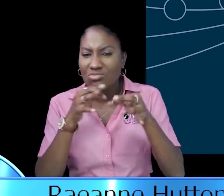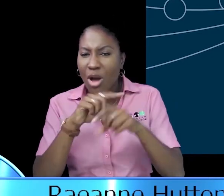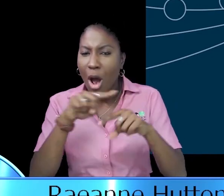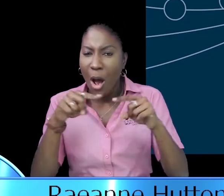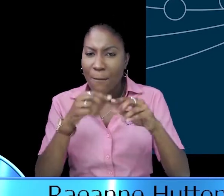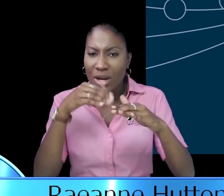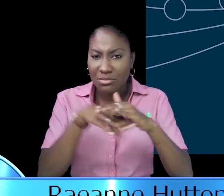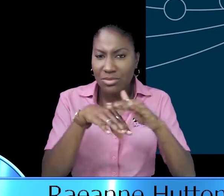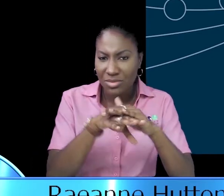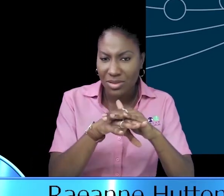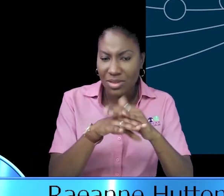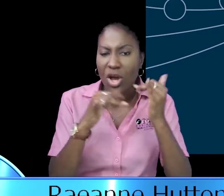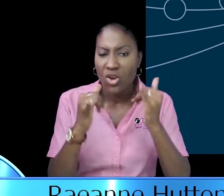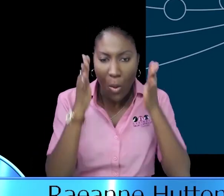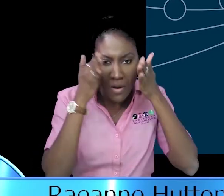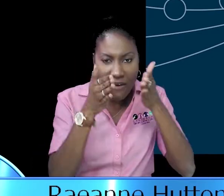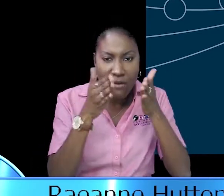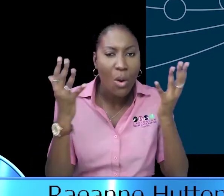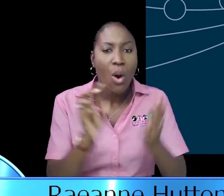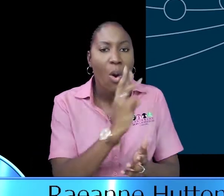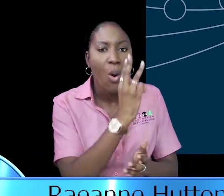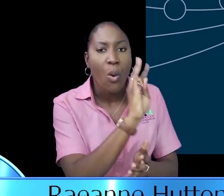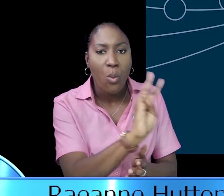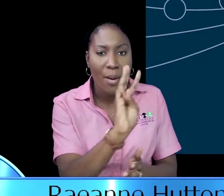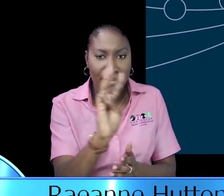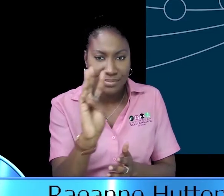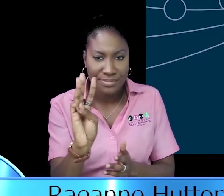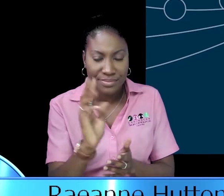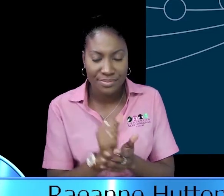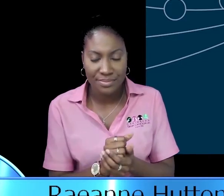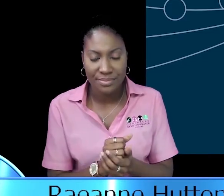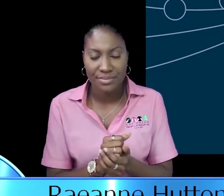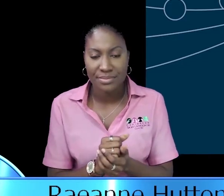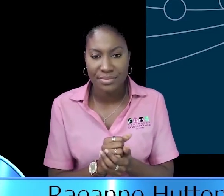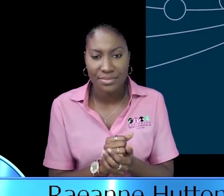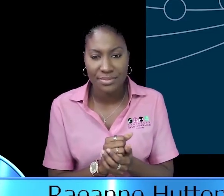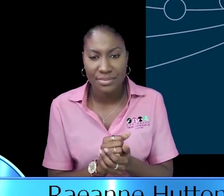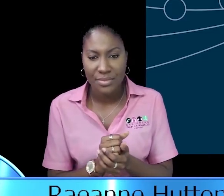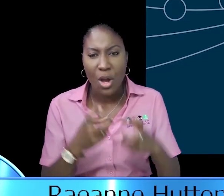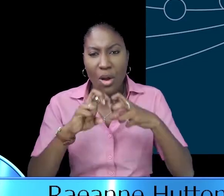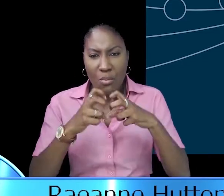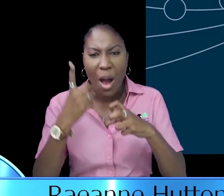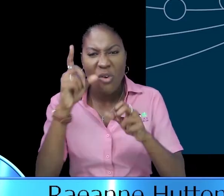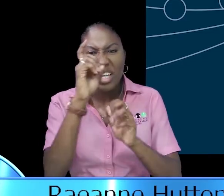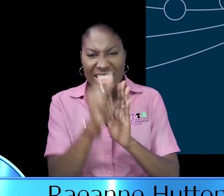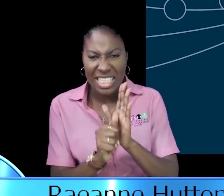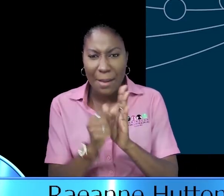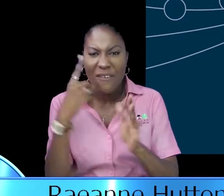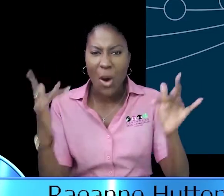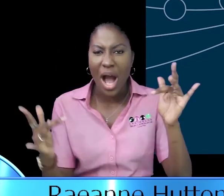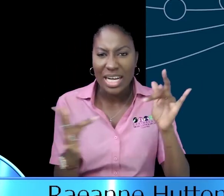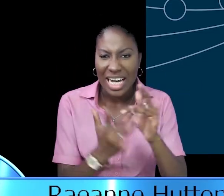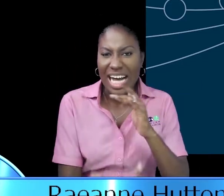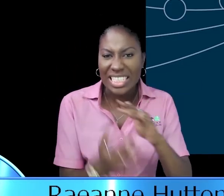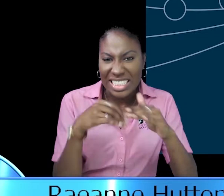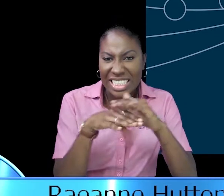one of the challenges in accessibility, and for right now, we'll just limit it to the web, is